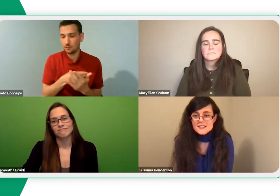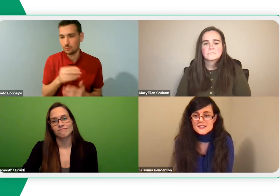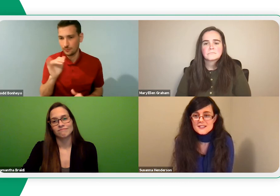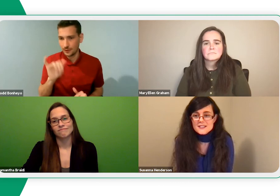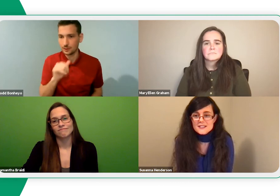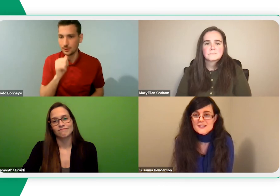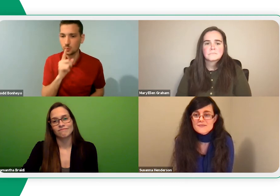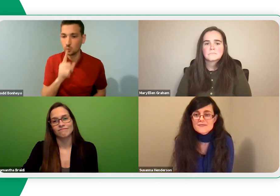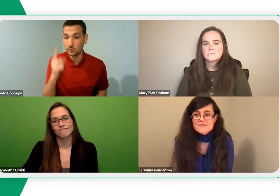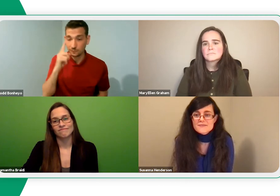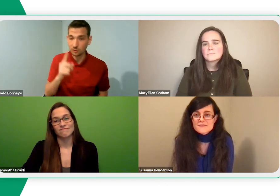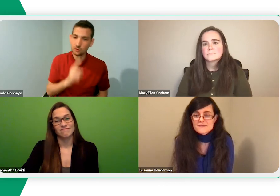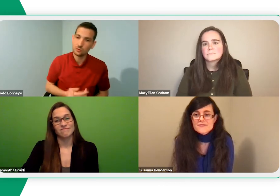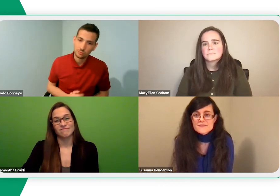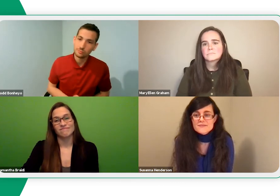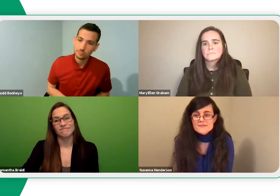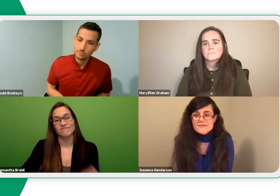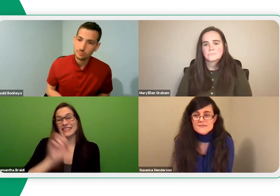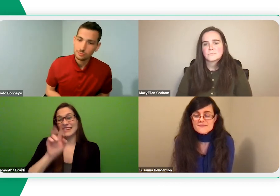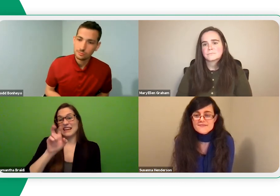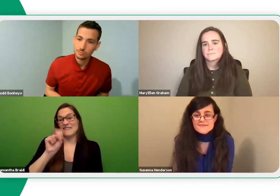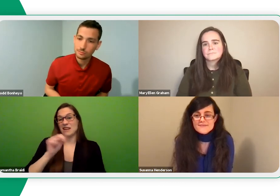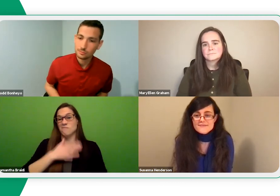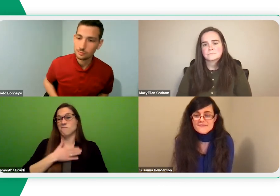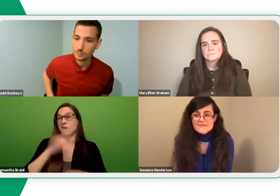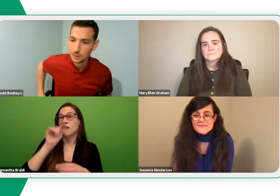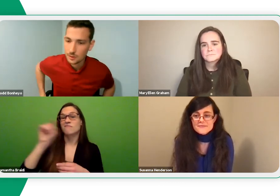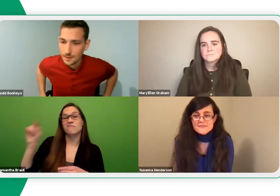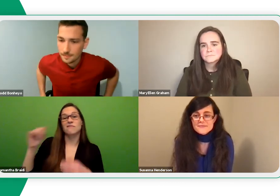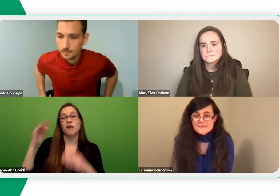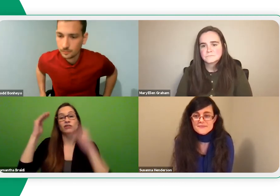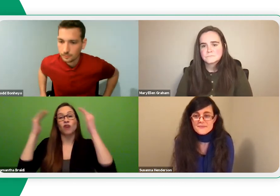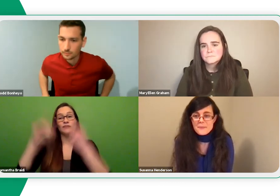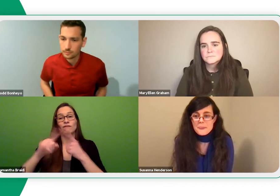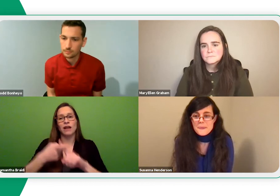intelligent, more literate, therefore they have a better grasp of personal finance.